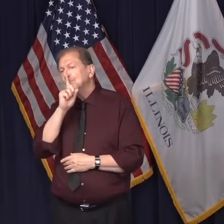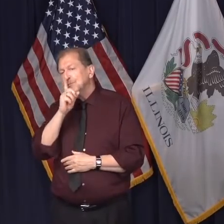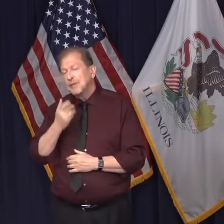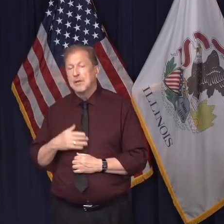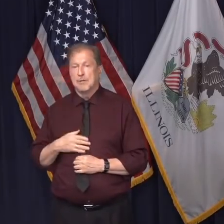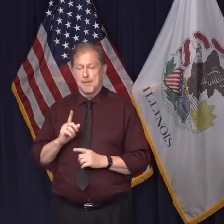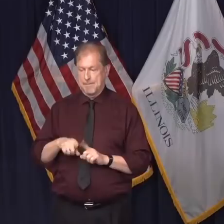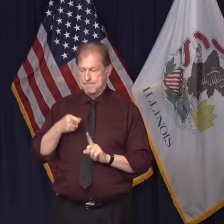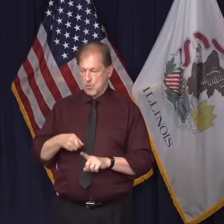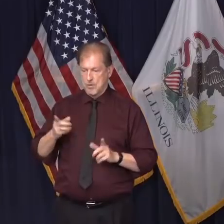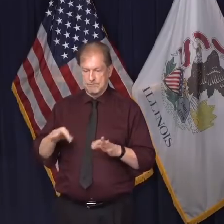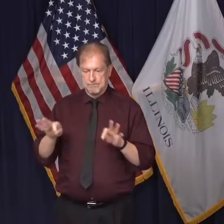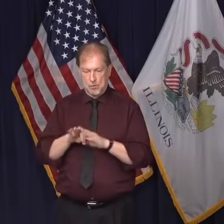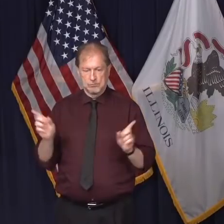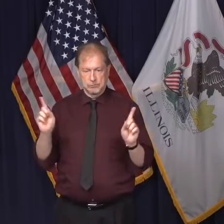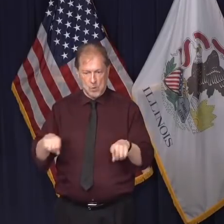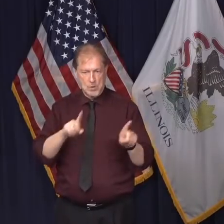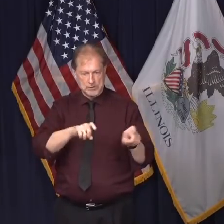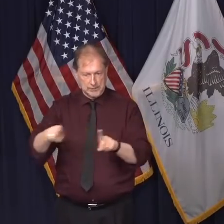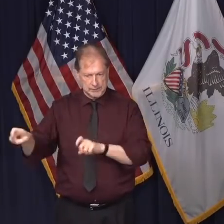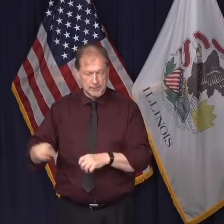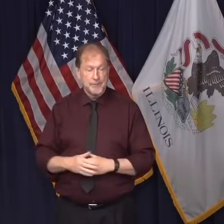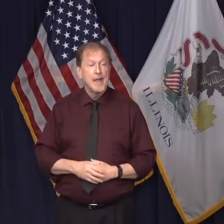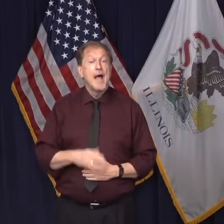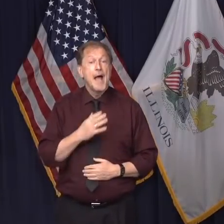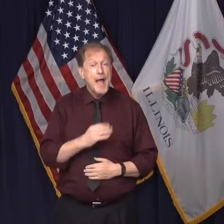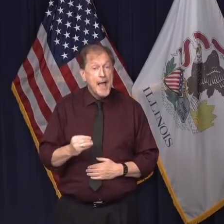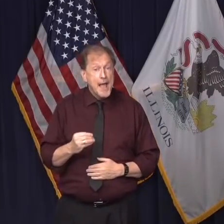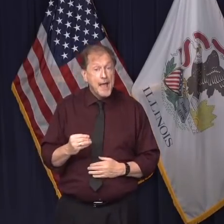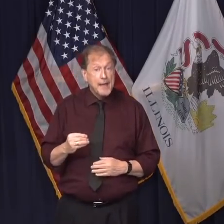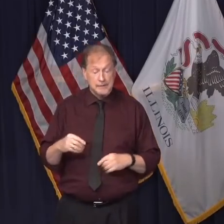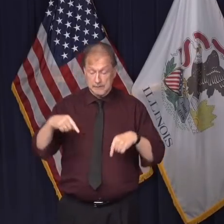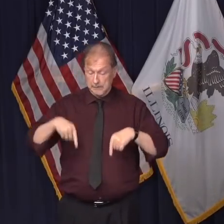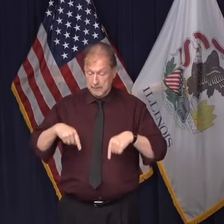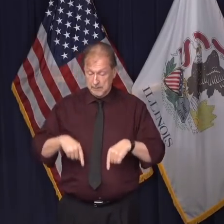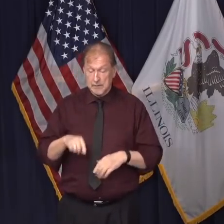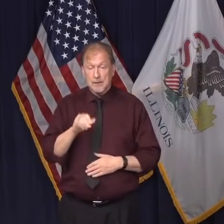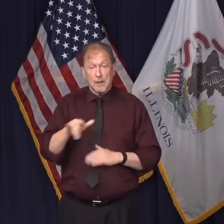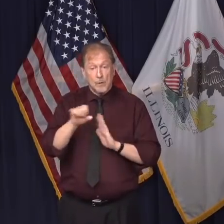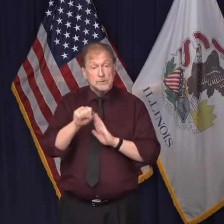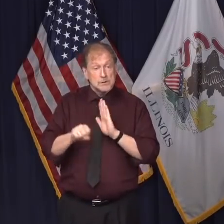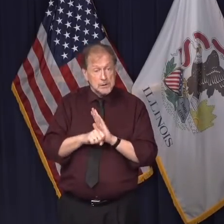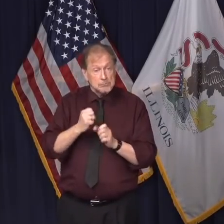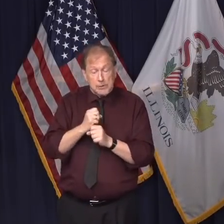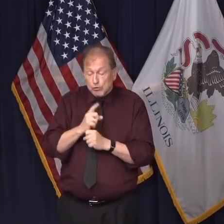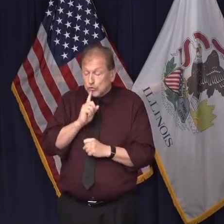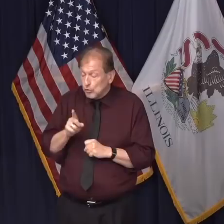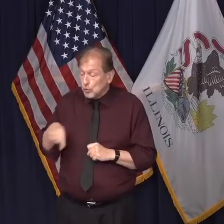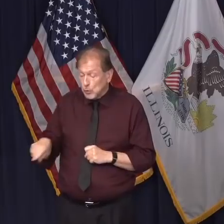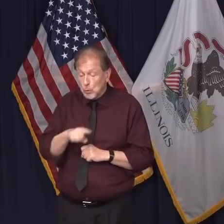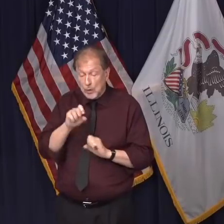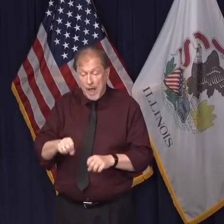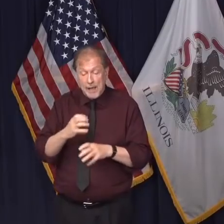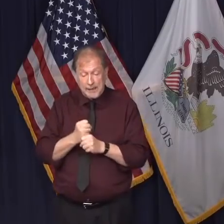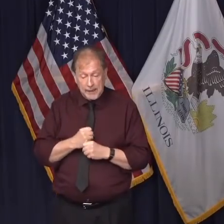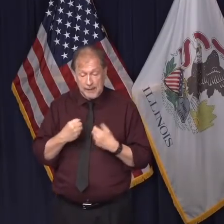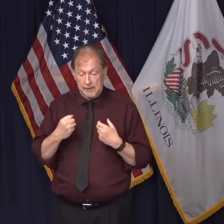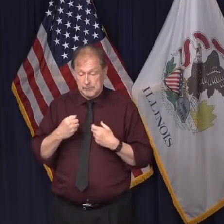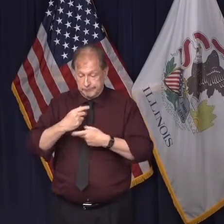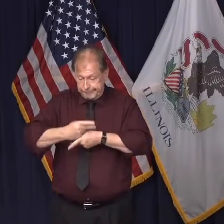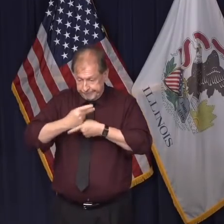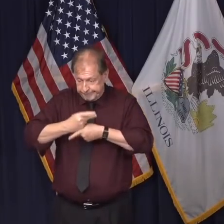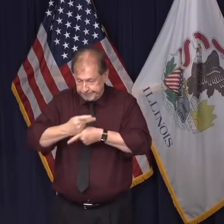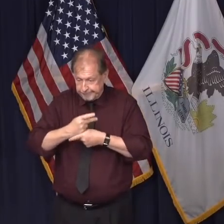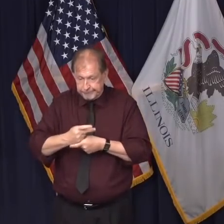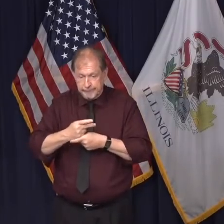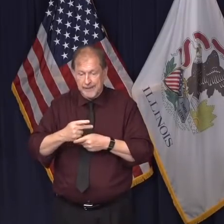health care that's needed by undocumented residents is also something that we are doing in the state, making sure that people have the ability to get cared for